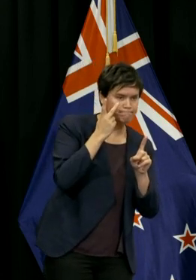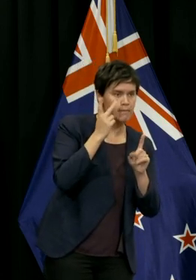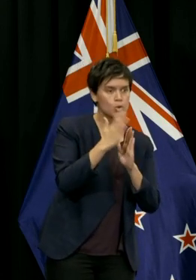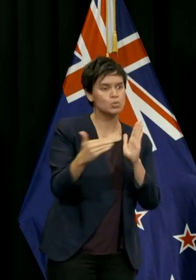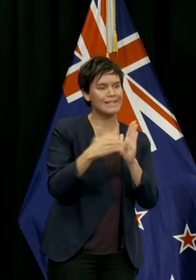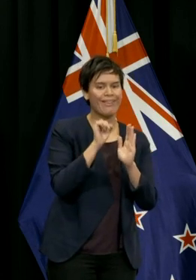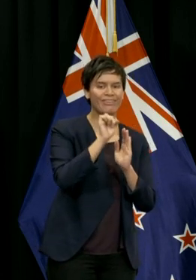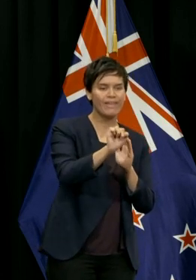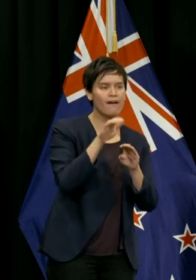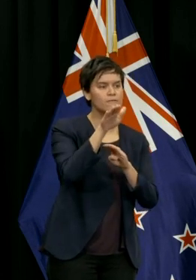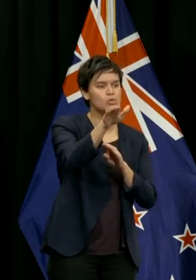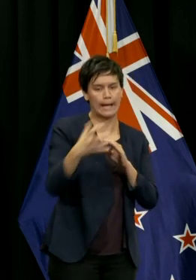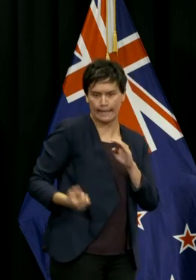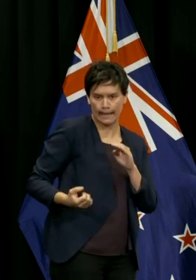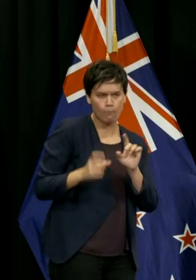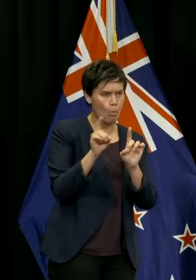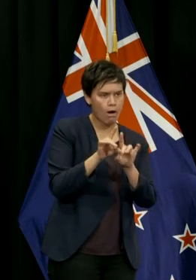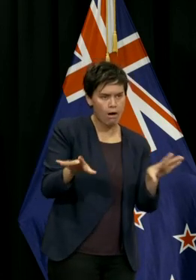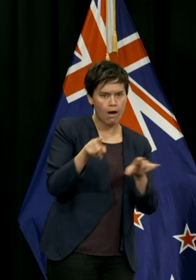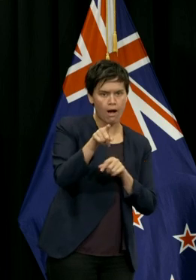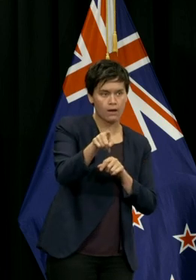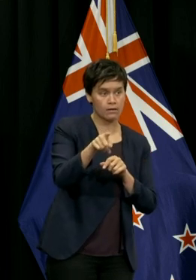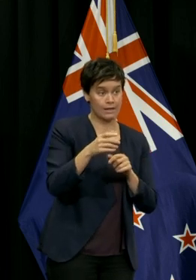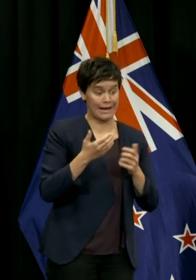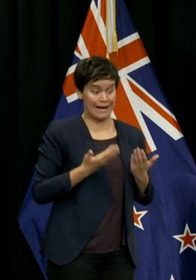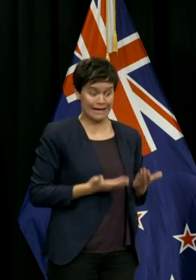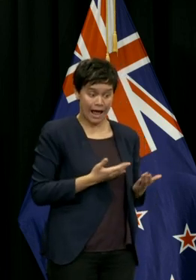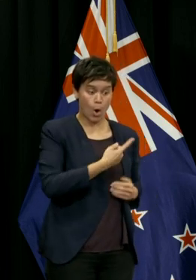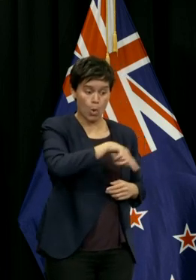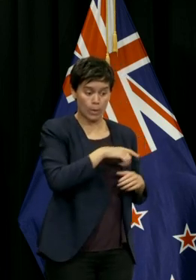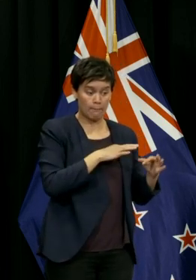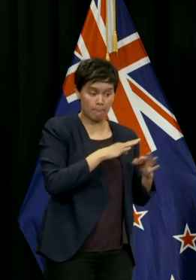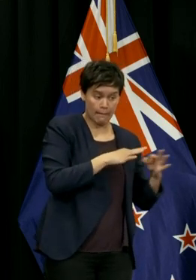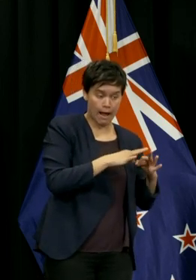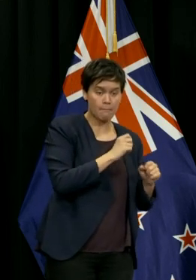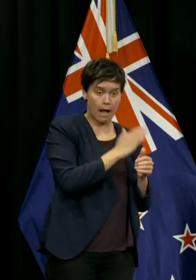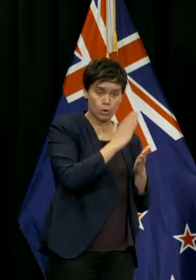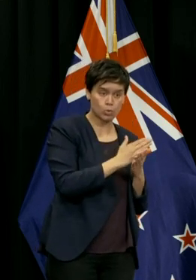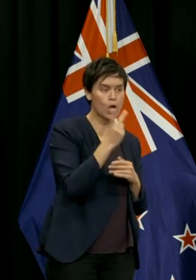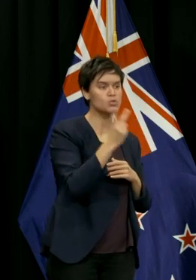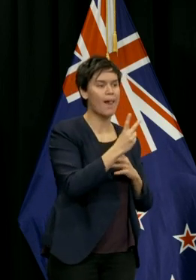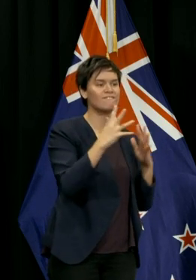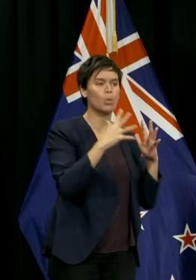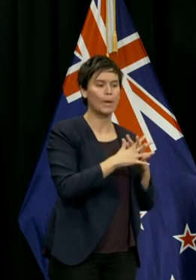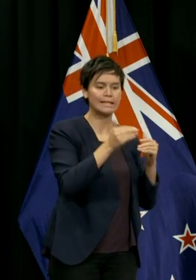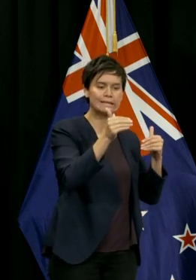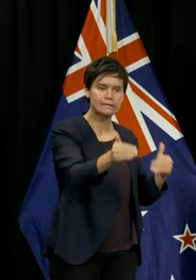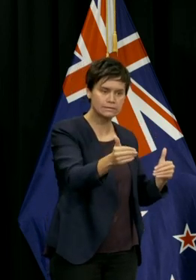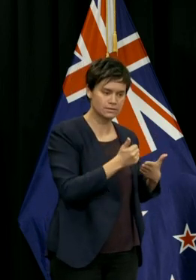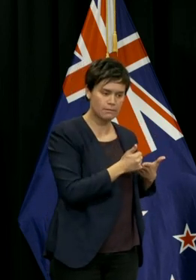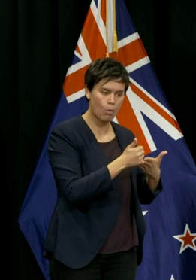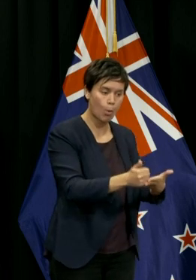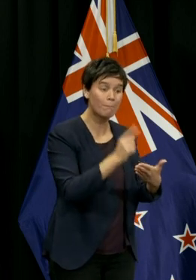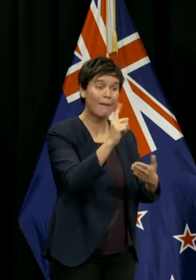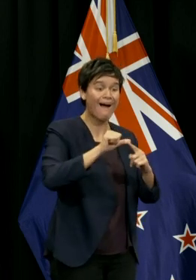You'll understand our main focus has been on making sure people can get through the next 12 weeks. But beyond that, yes, we are looking at options for